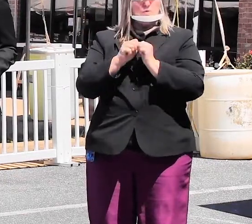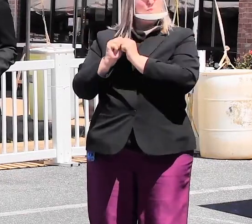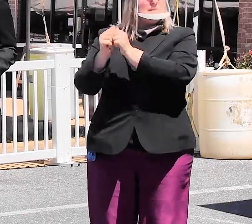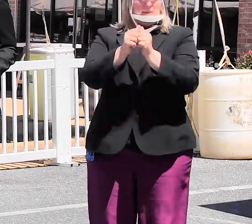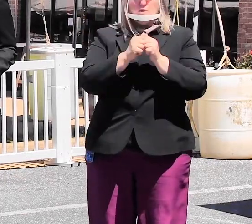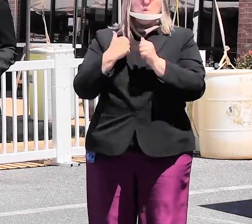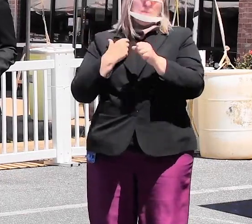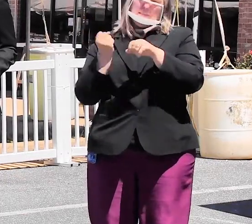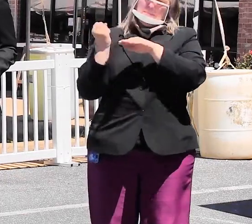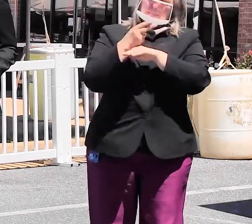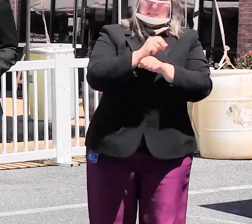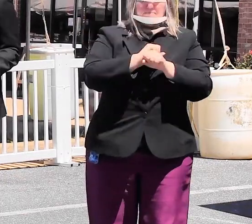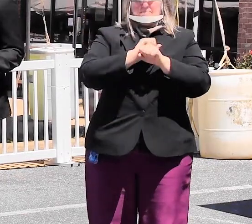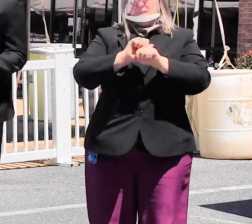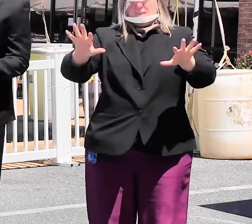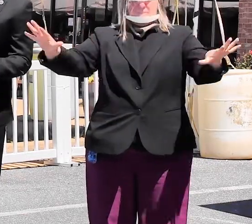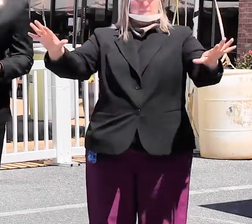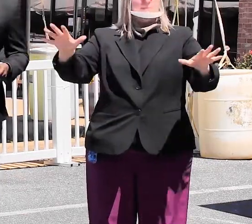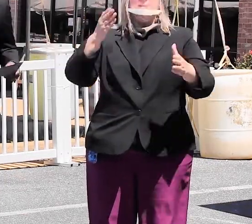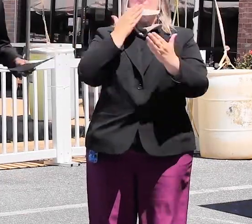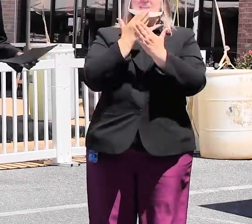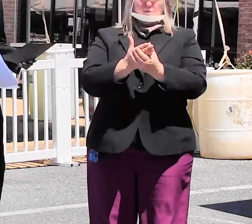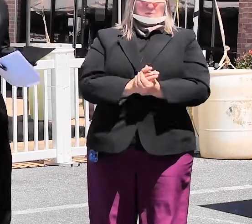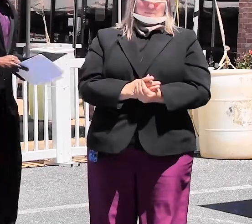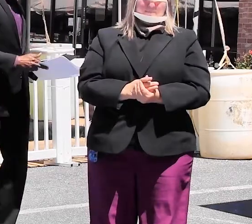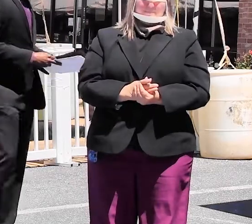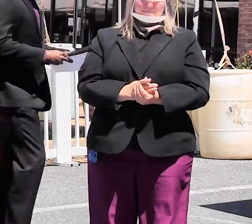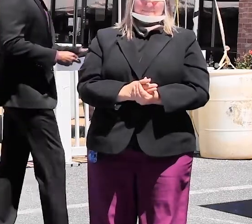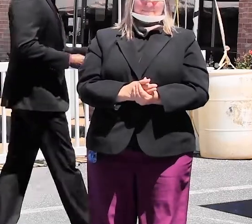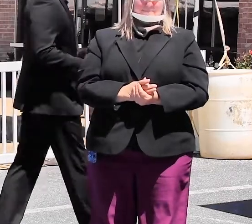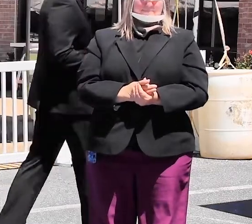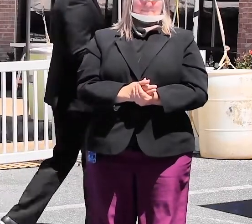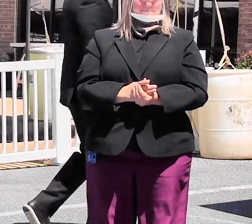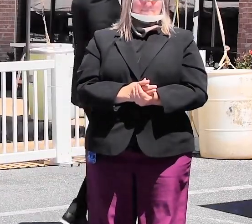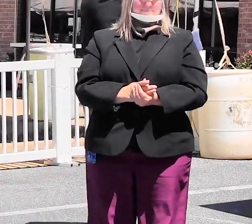this pandemic. Thank you.